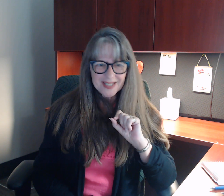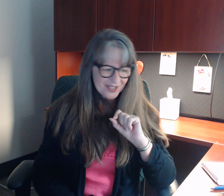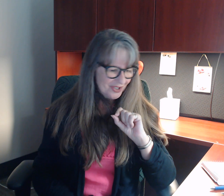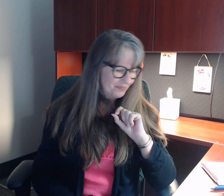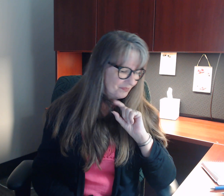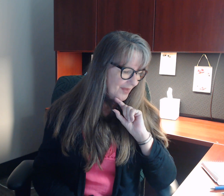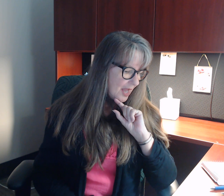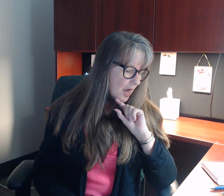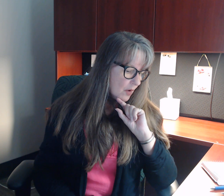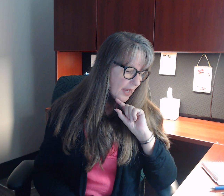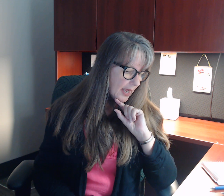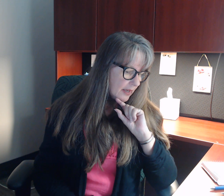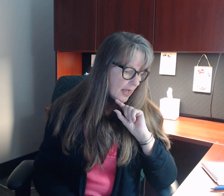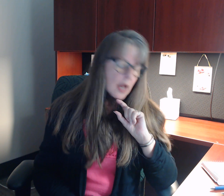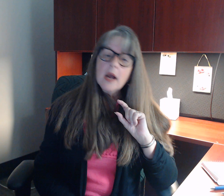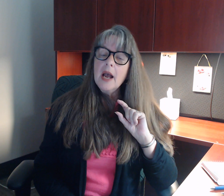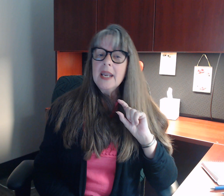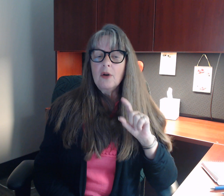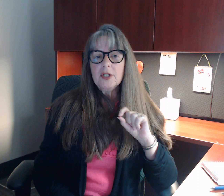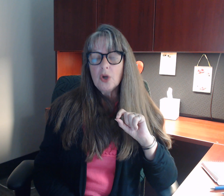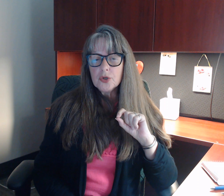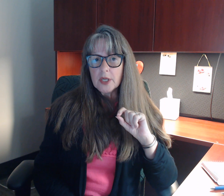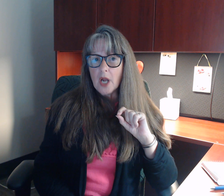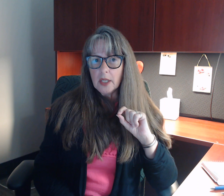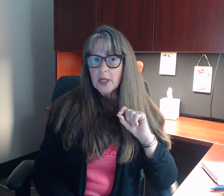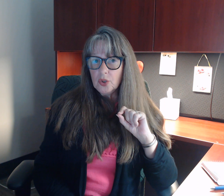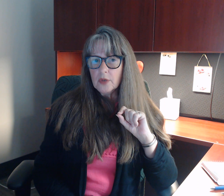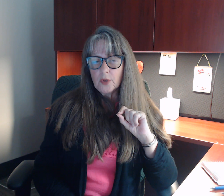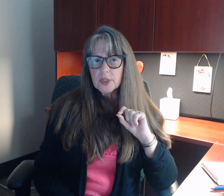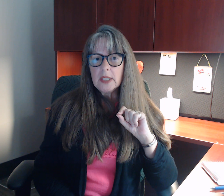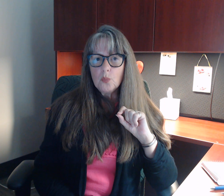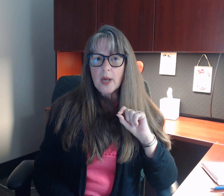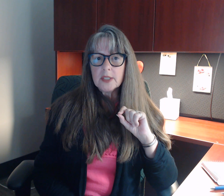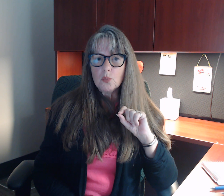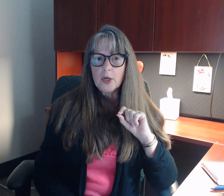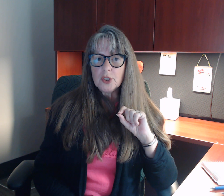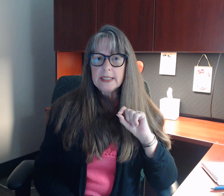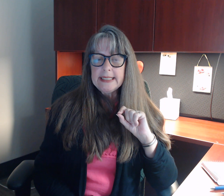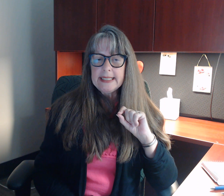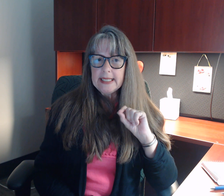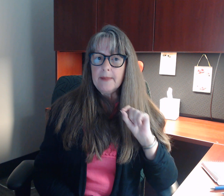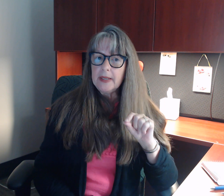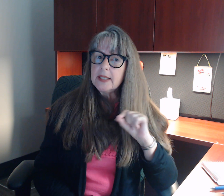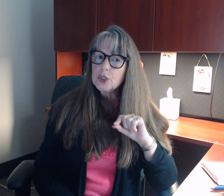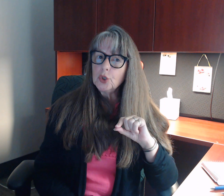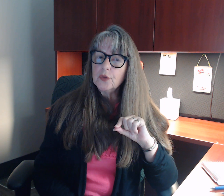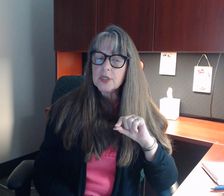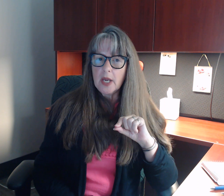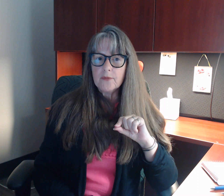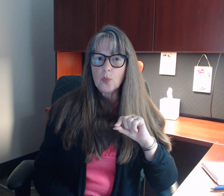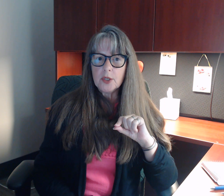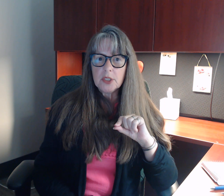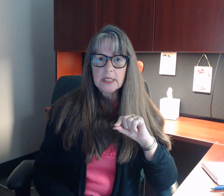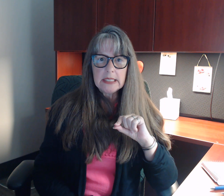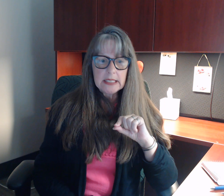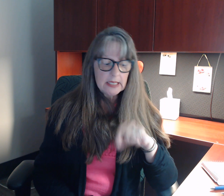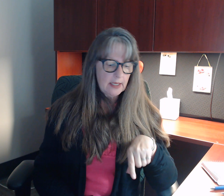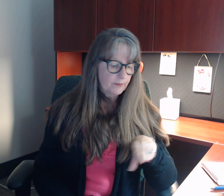section. Okay, and I already told you that Gallaudet University was in Washington, D.C., but let's learn the sign for Washington, D.C.